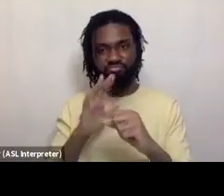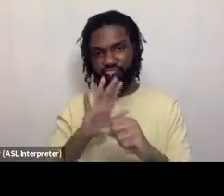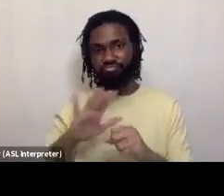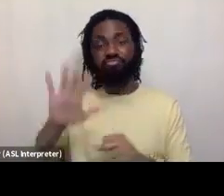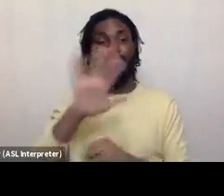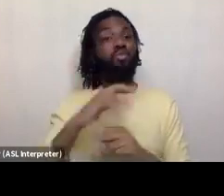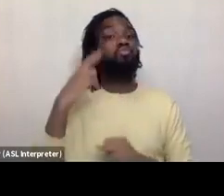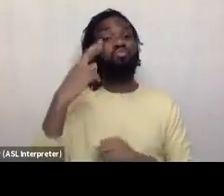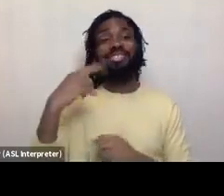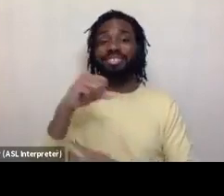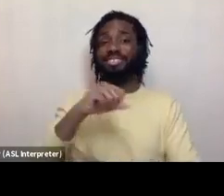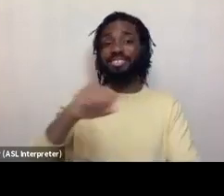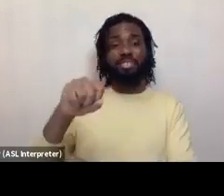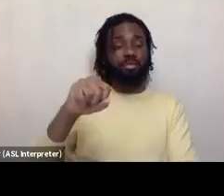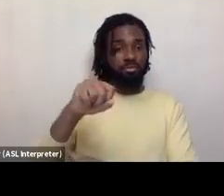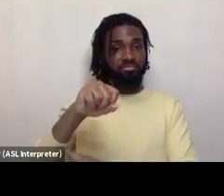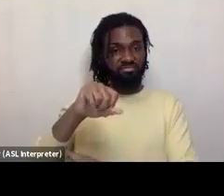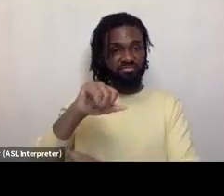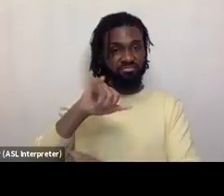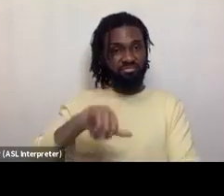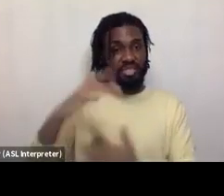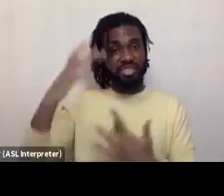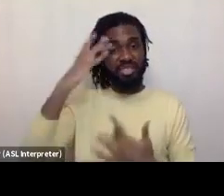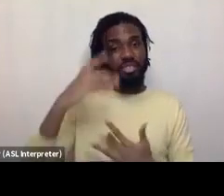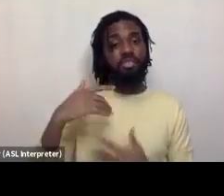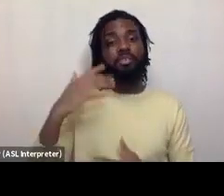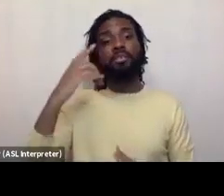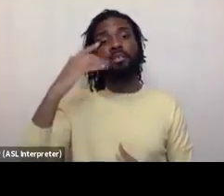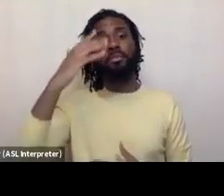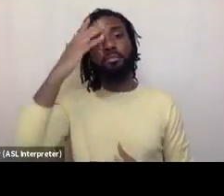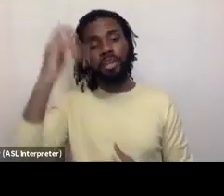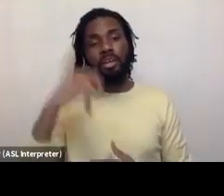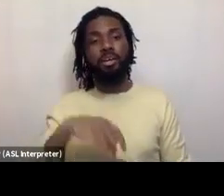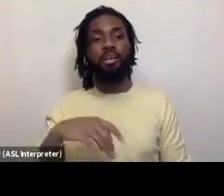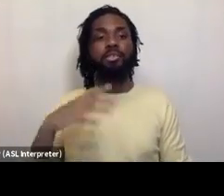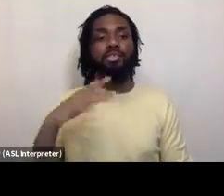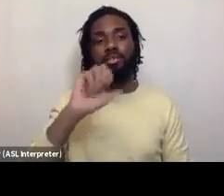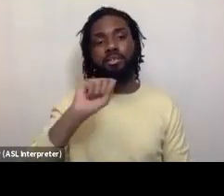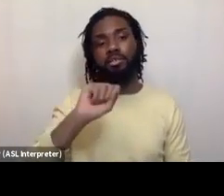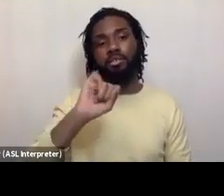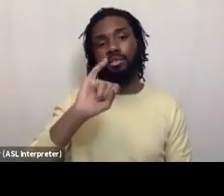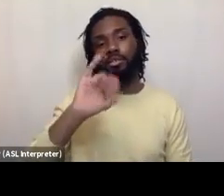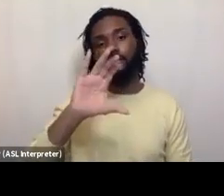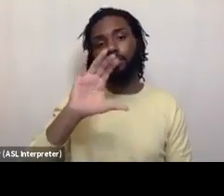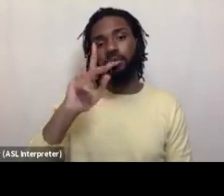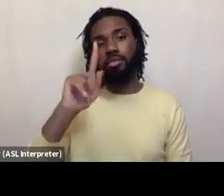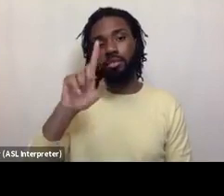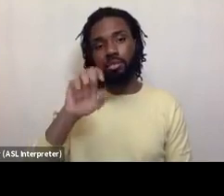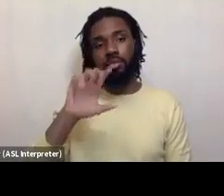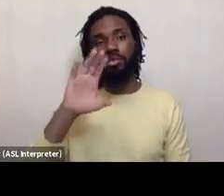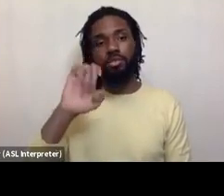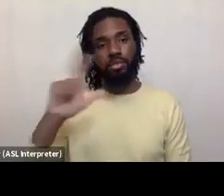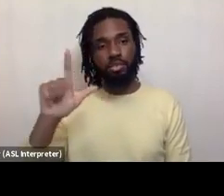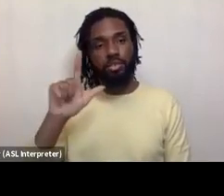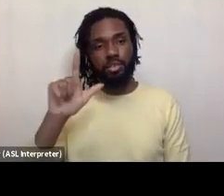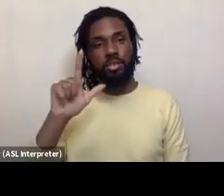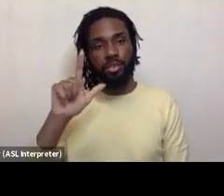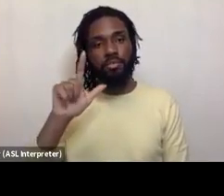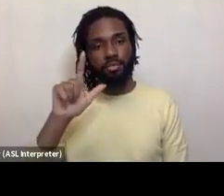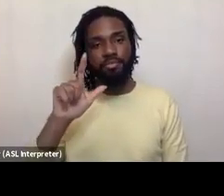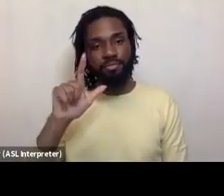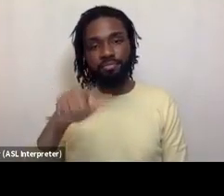that immunity is actually thought to be because of sickle cell trait. Great, it's going to be in the